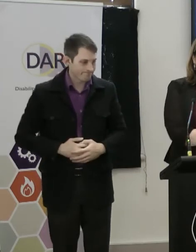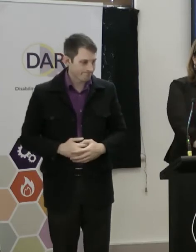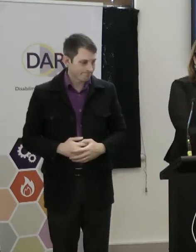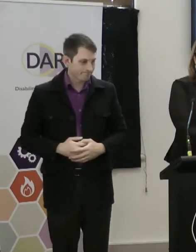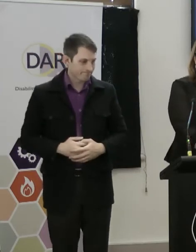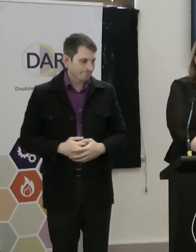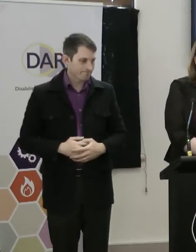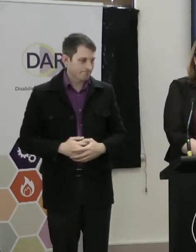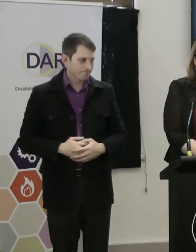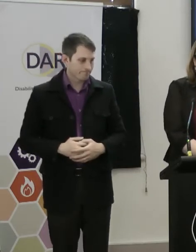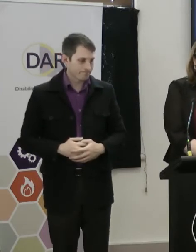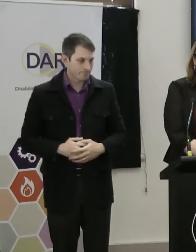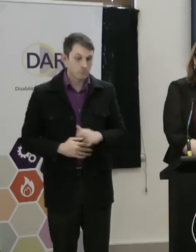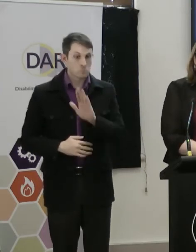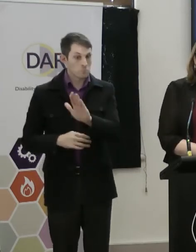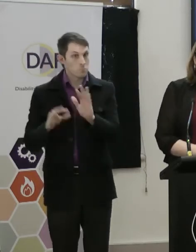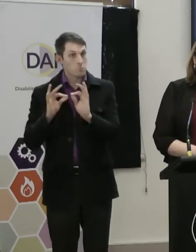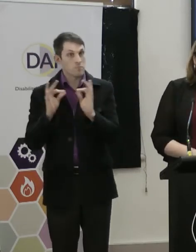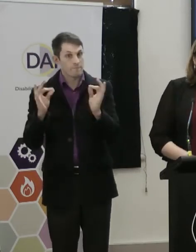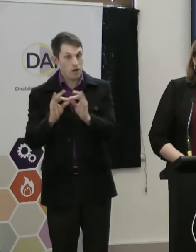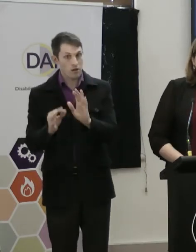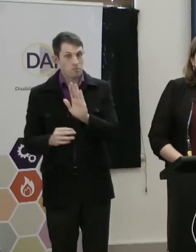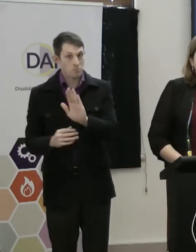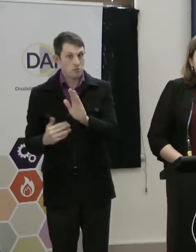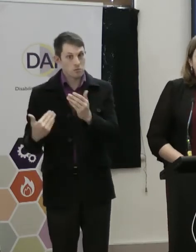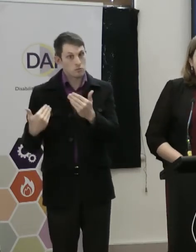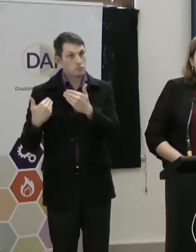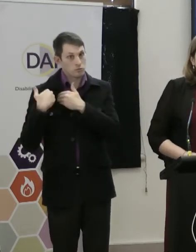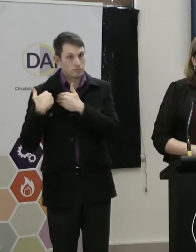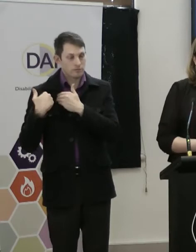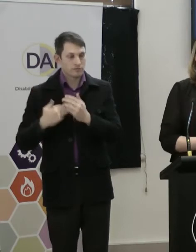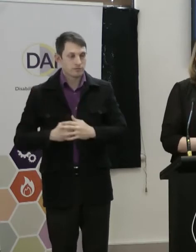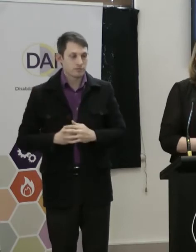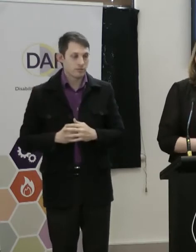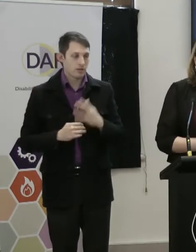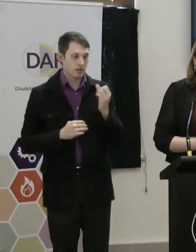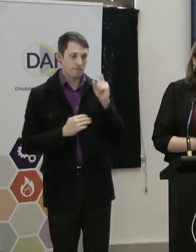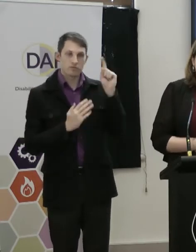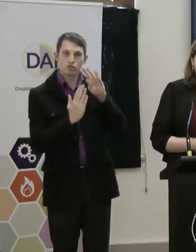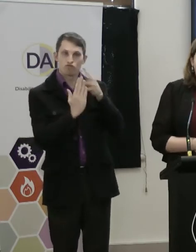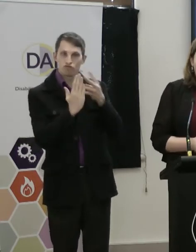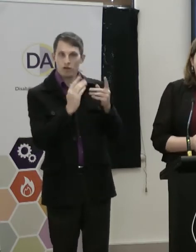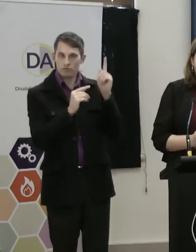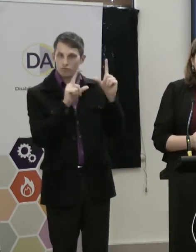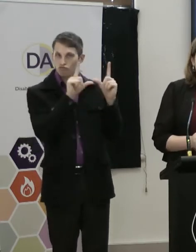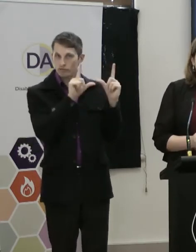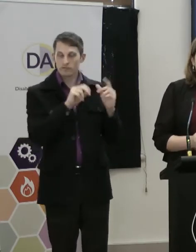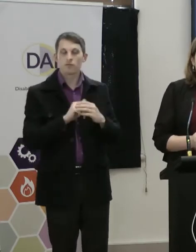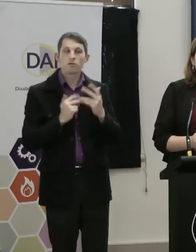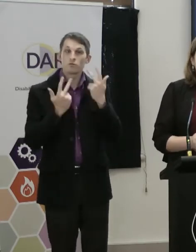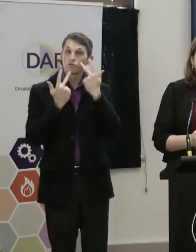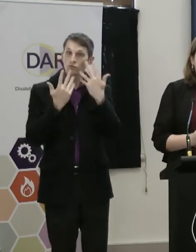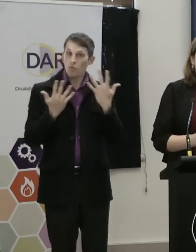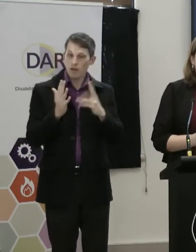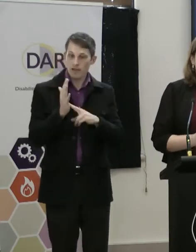So in terms of obligations on providers, as I said, that chart on the screen gives you a brief outline of where the NDIS Code